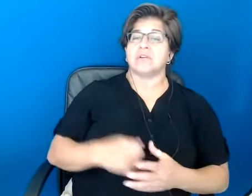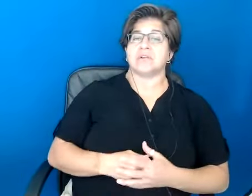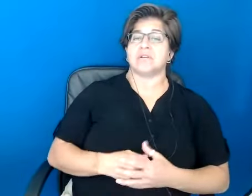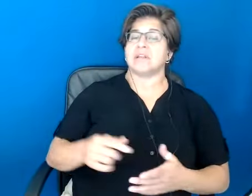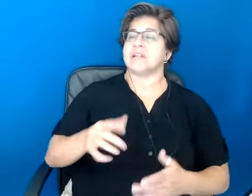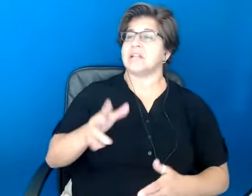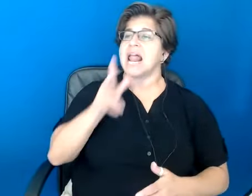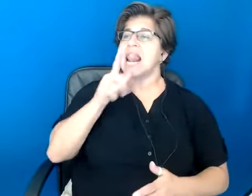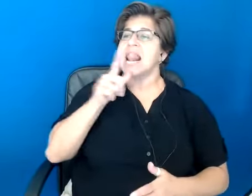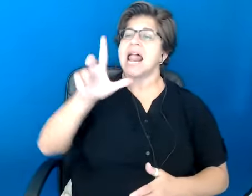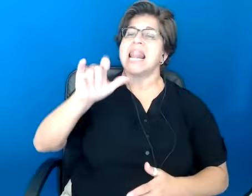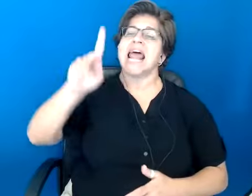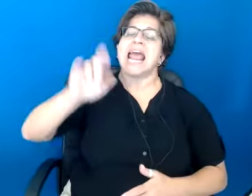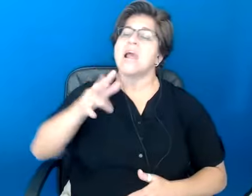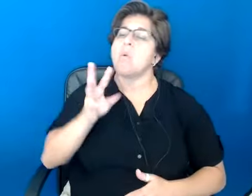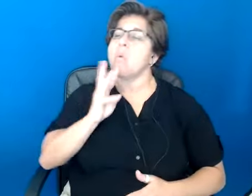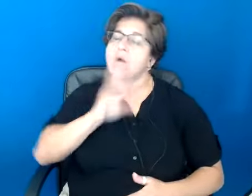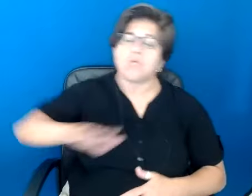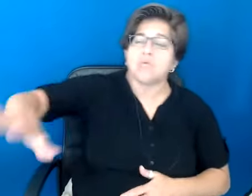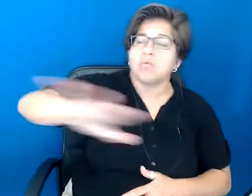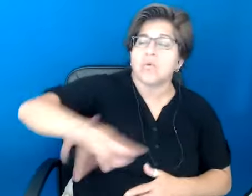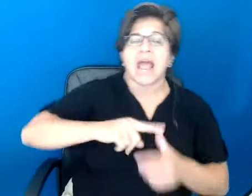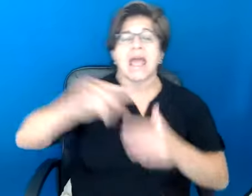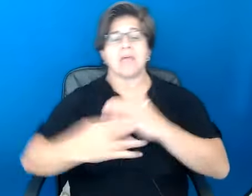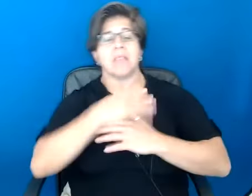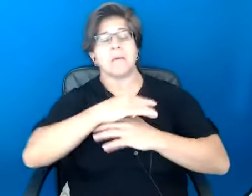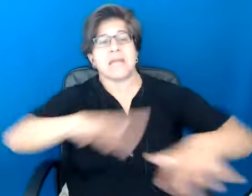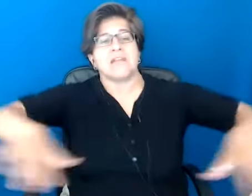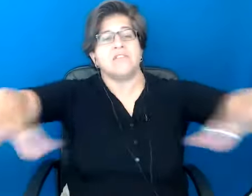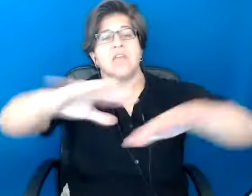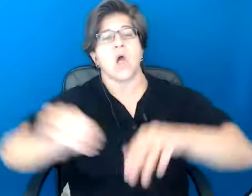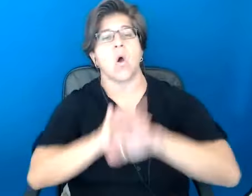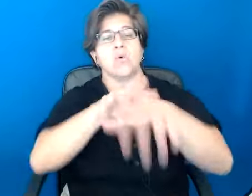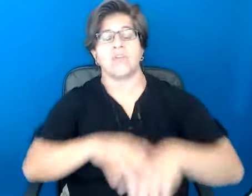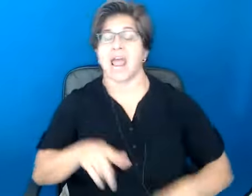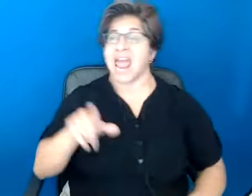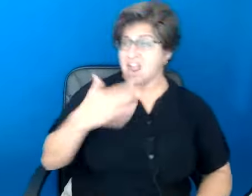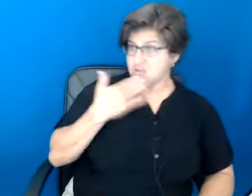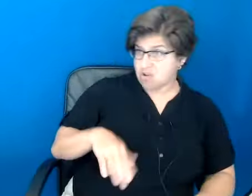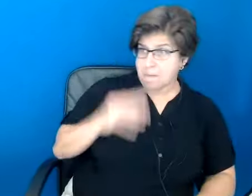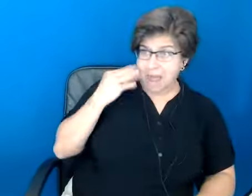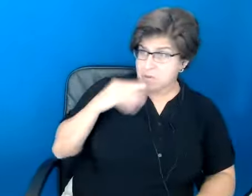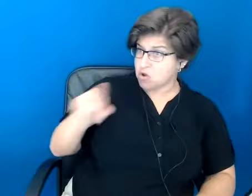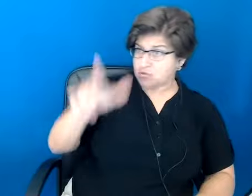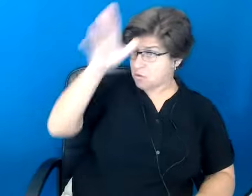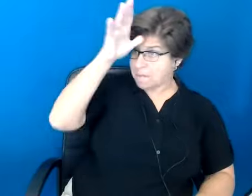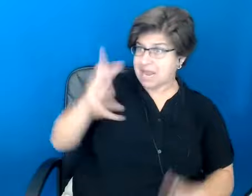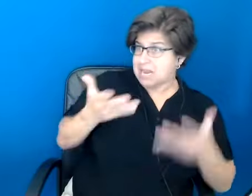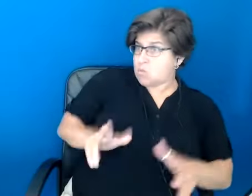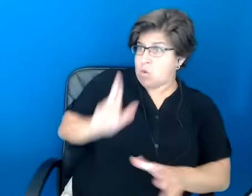him? And he'll no go a walk. And she would say to me, what do you see? And I thought, well, there's a bit of grass, there's a wee lake there, and then there's a